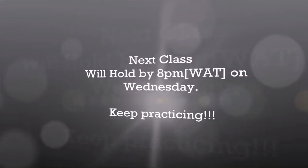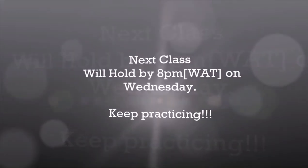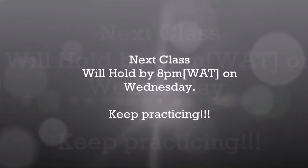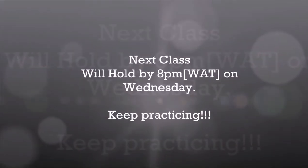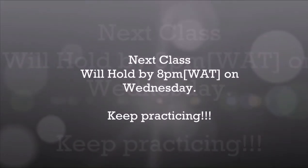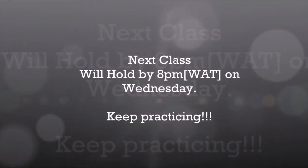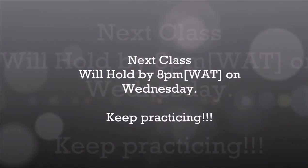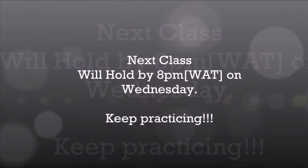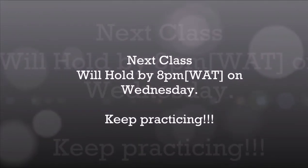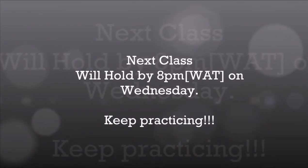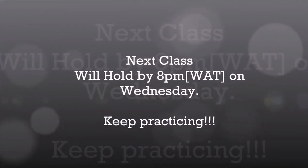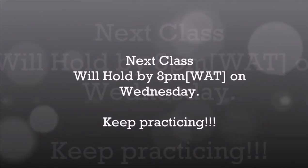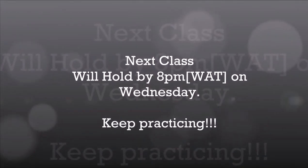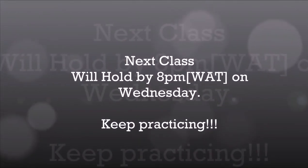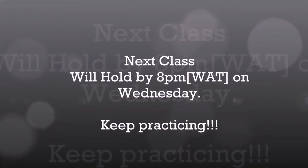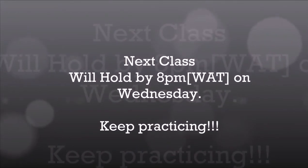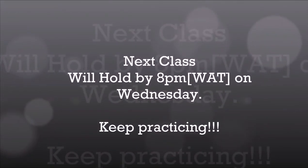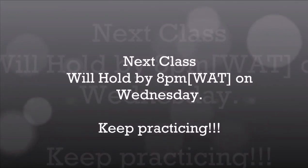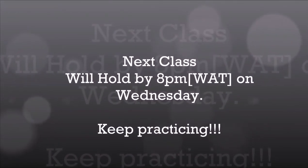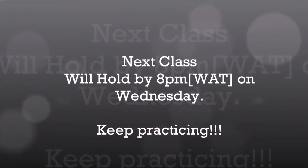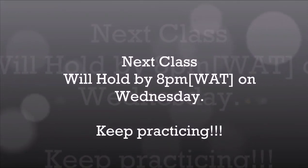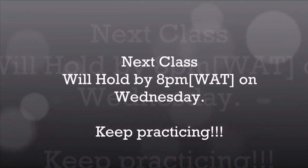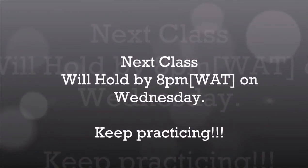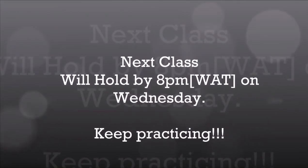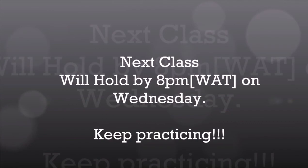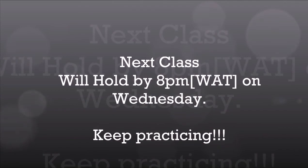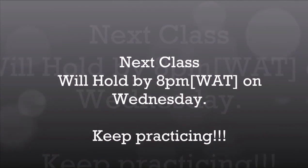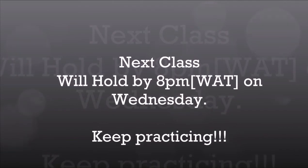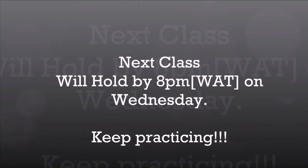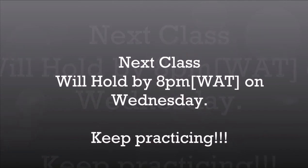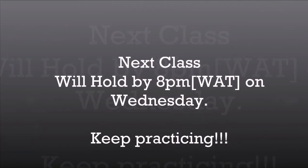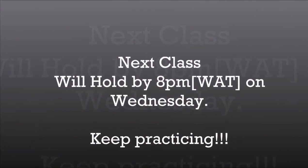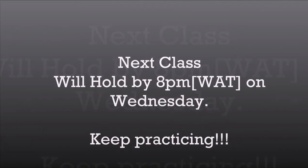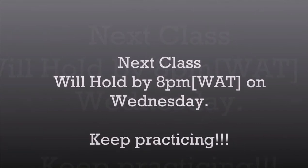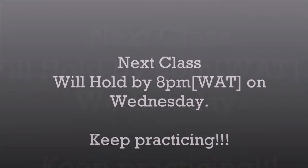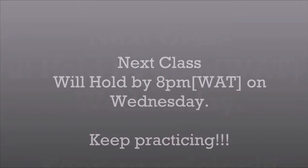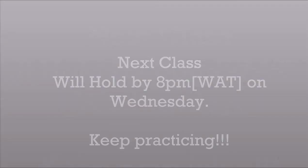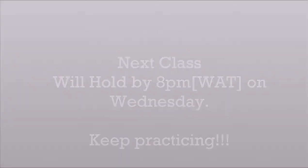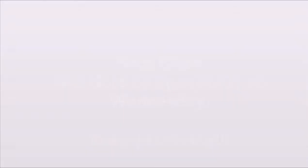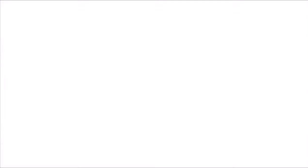be on the chat box talking. So I'm not saying goodbye. I'm just saying study hard.